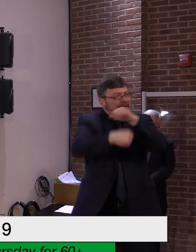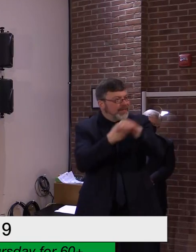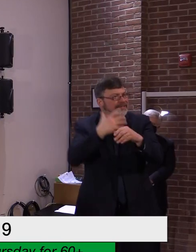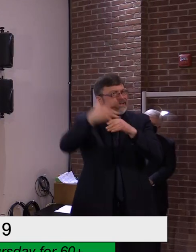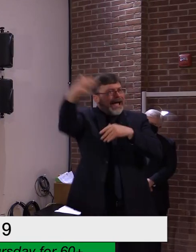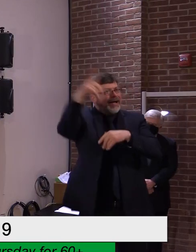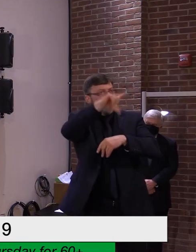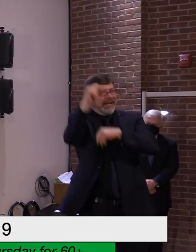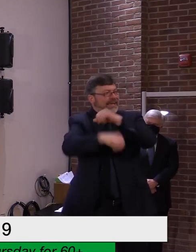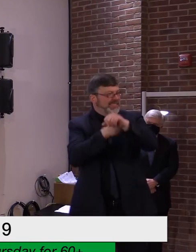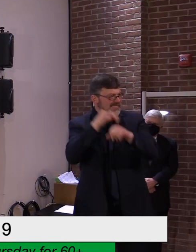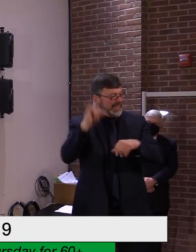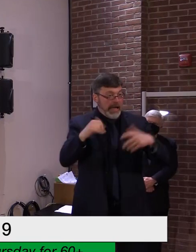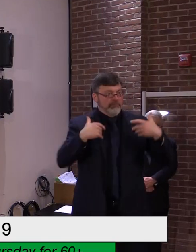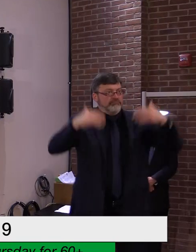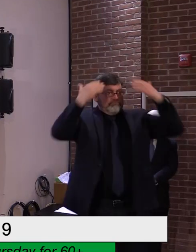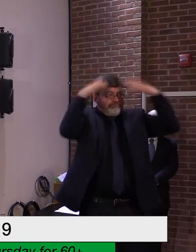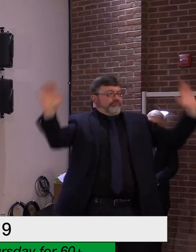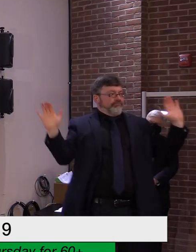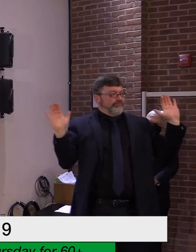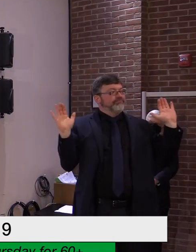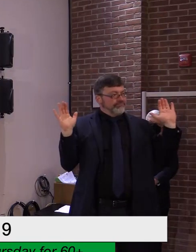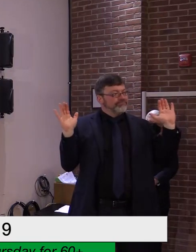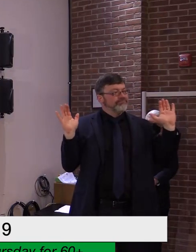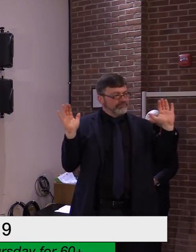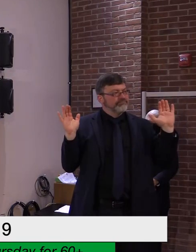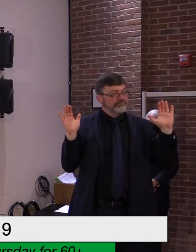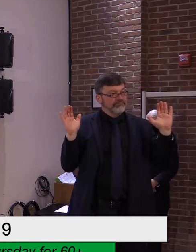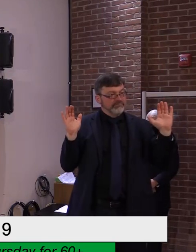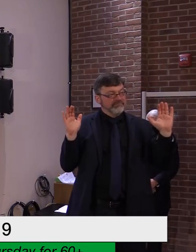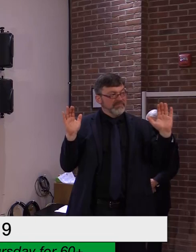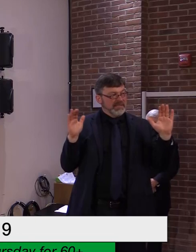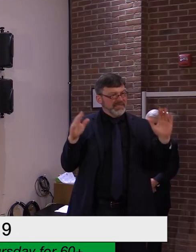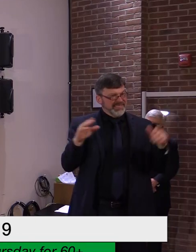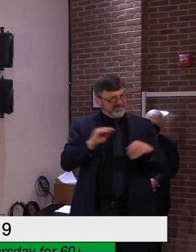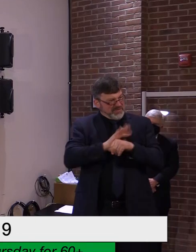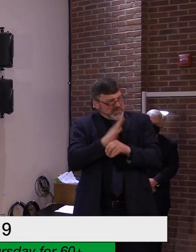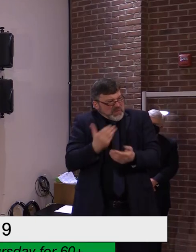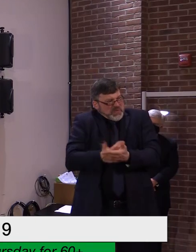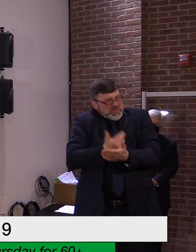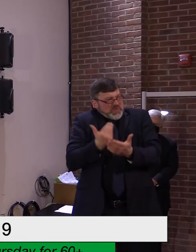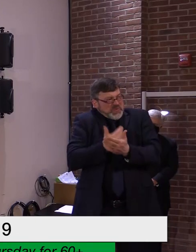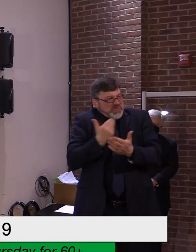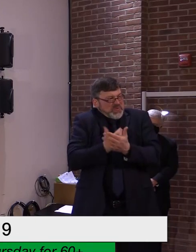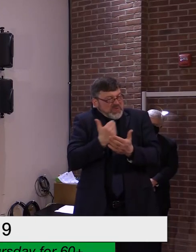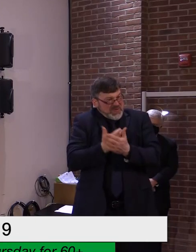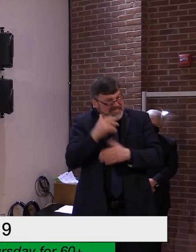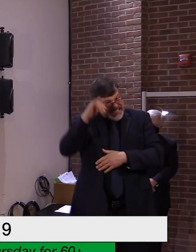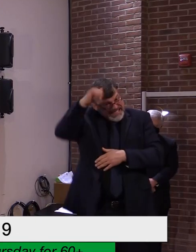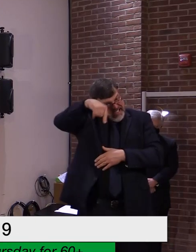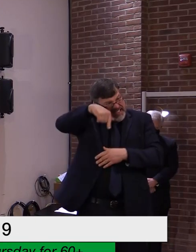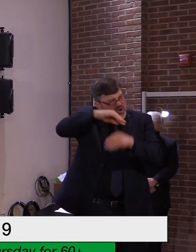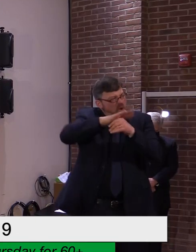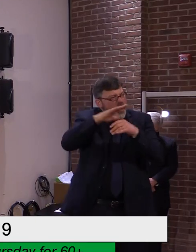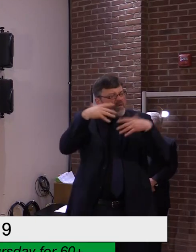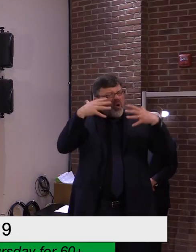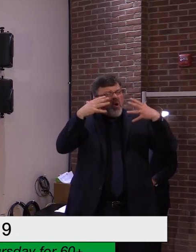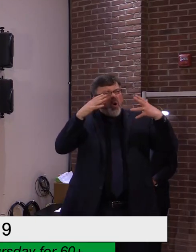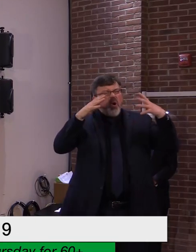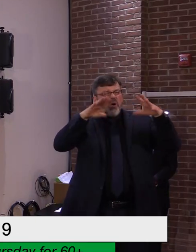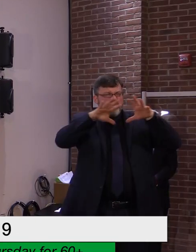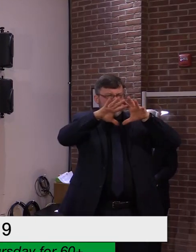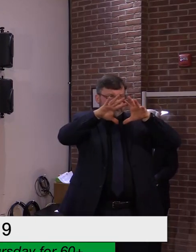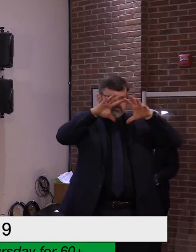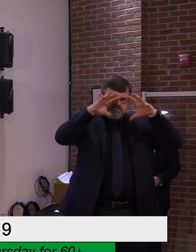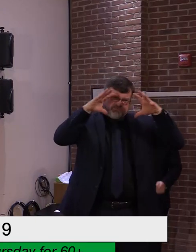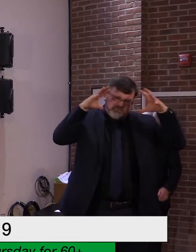this pandemic has been called the largest mass disabling event in some time. And it does not